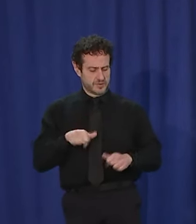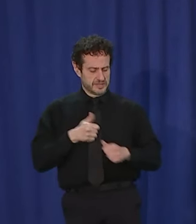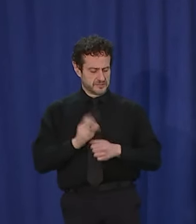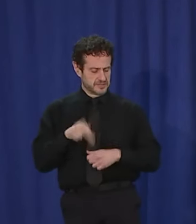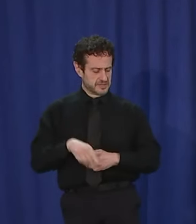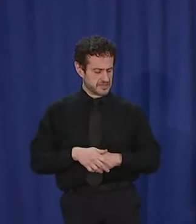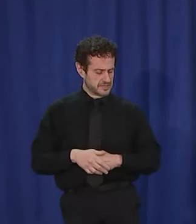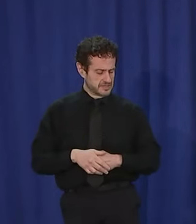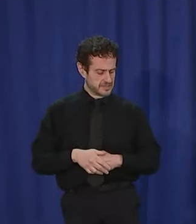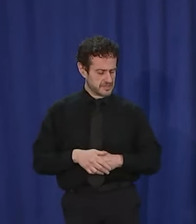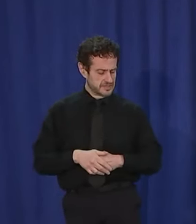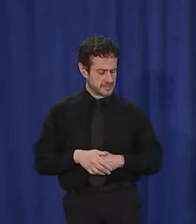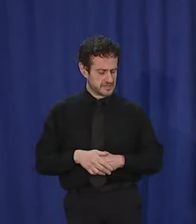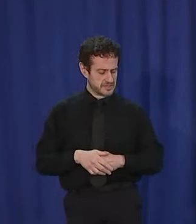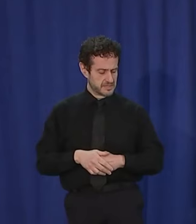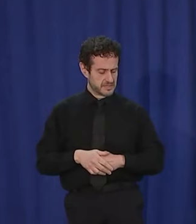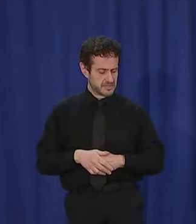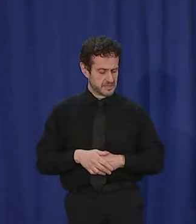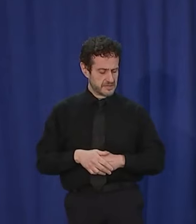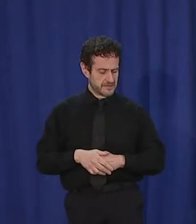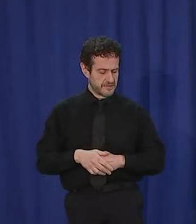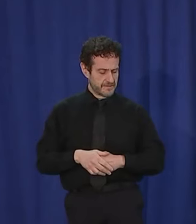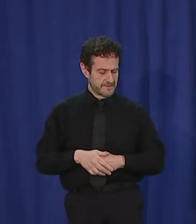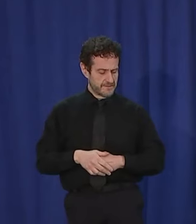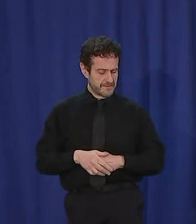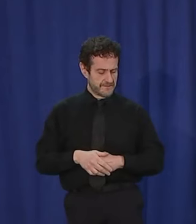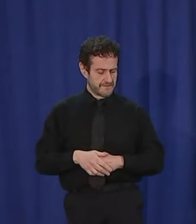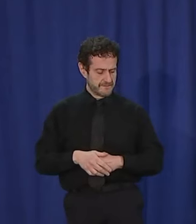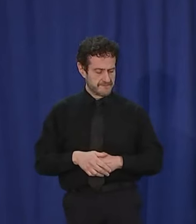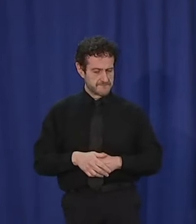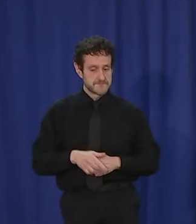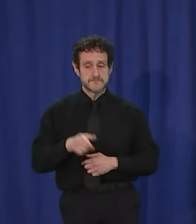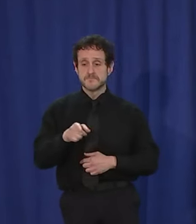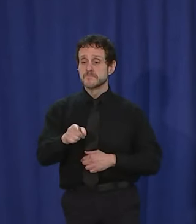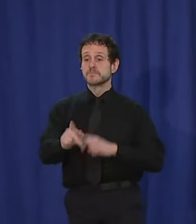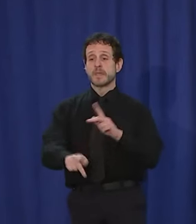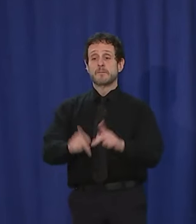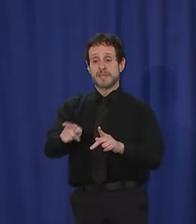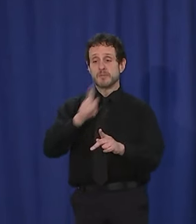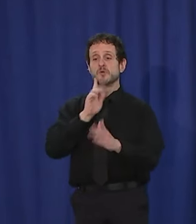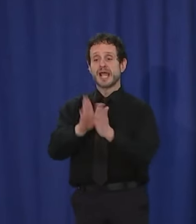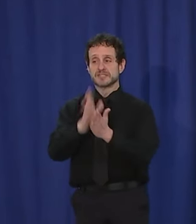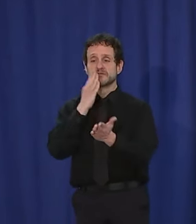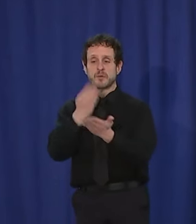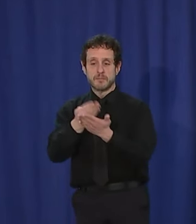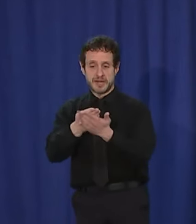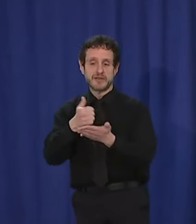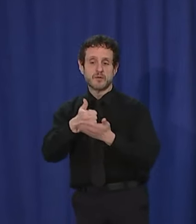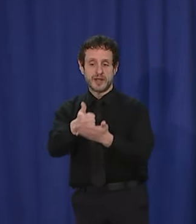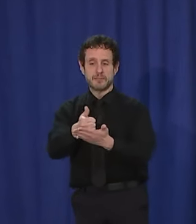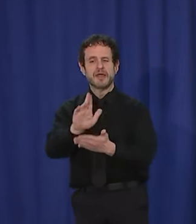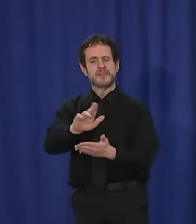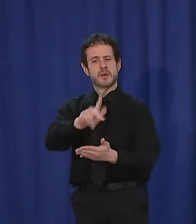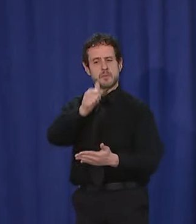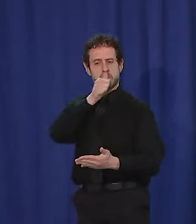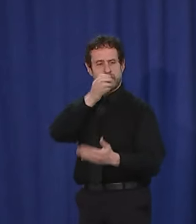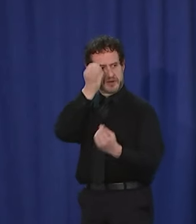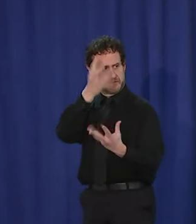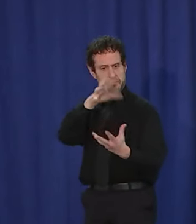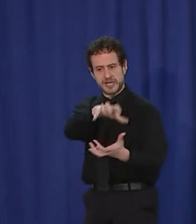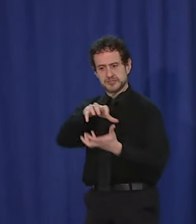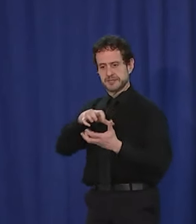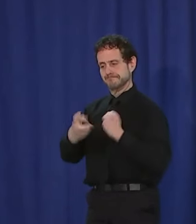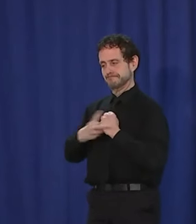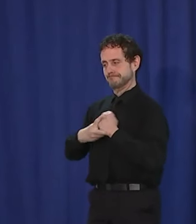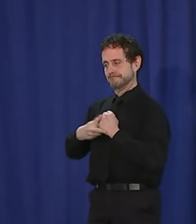Would personal information of those seeking relief be stored and shared with federal agencies? No, we don't do that. We've been